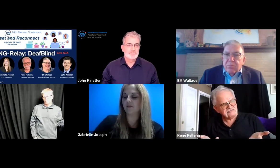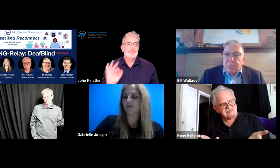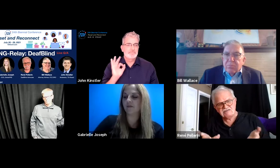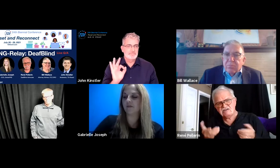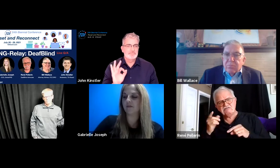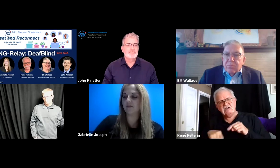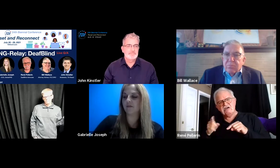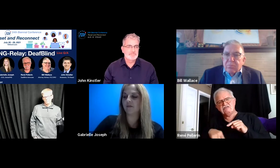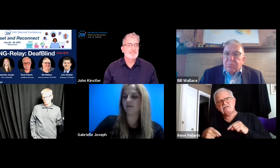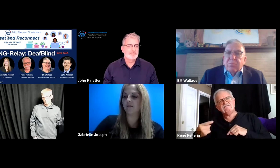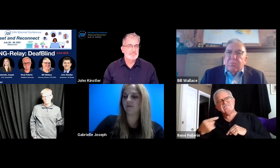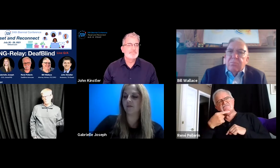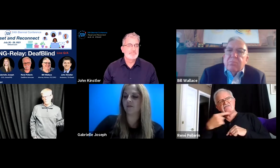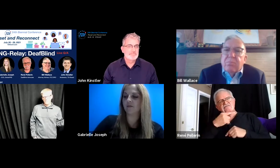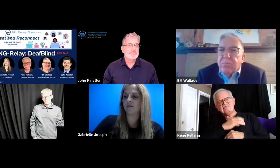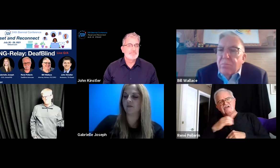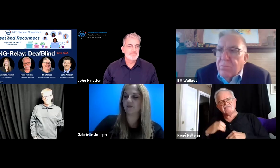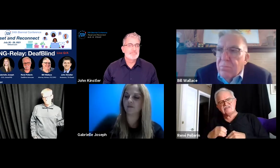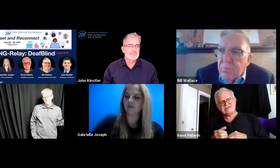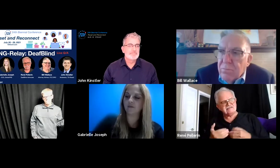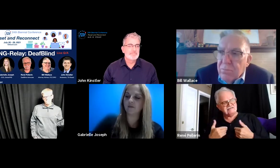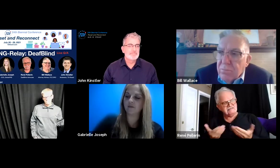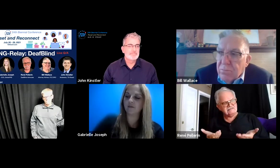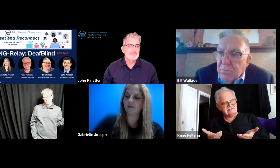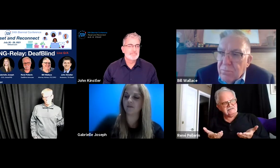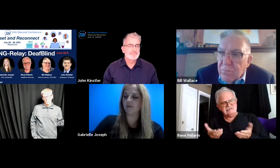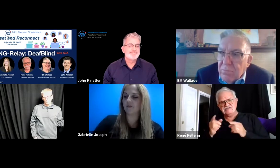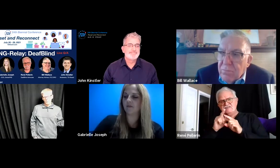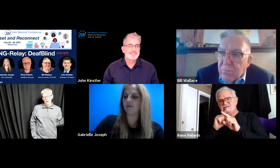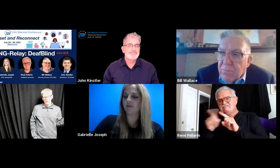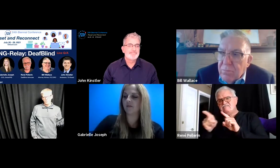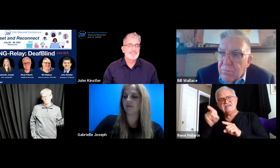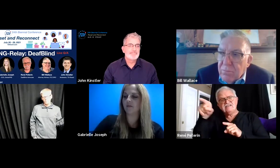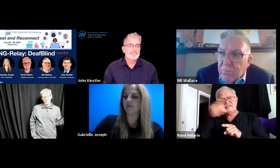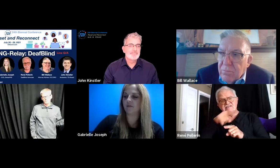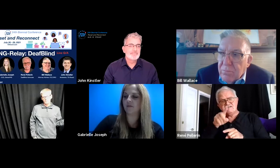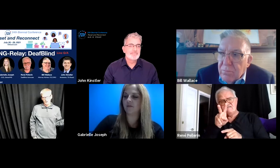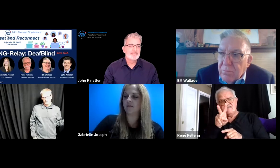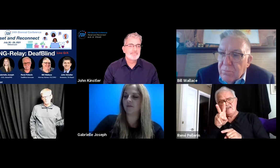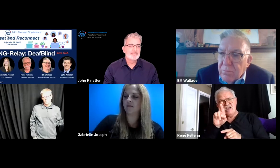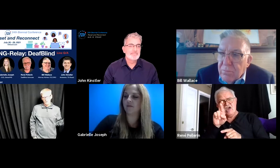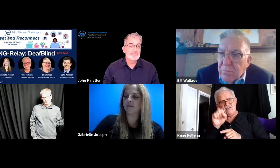They turned it down. And they kept saying, no, it's going to have to go over to Congress.